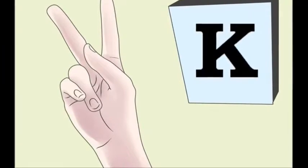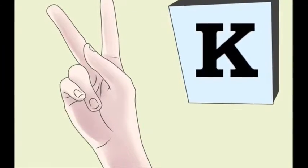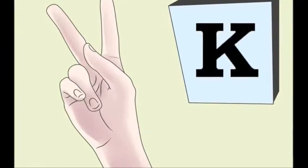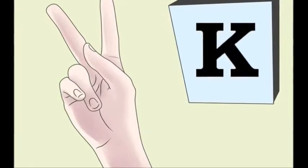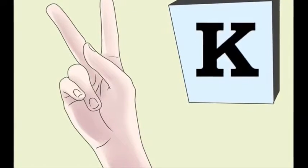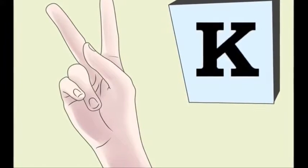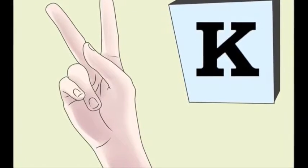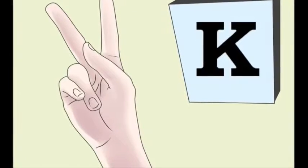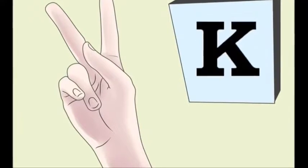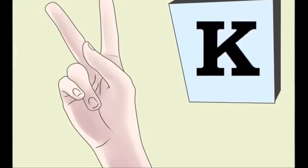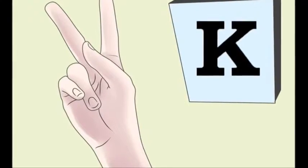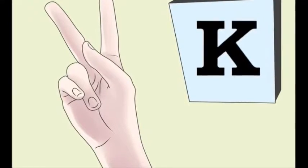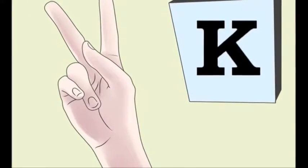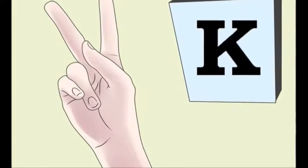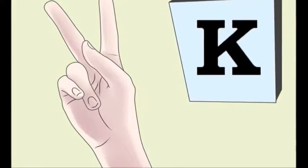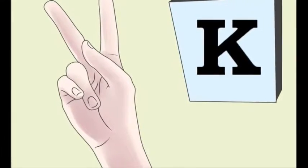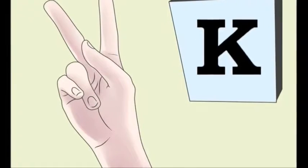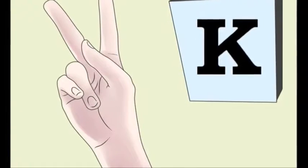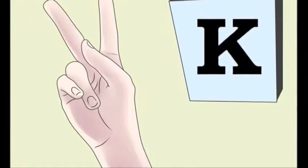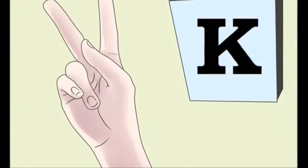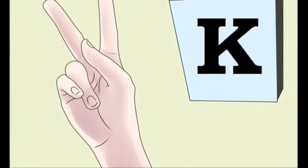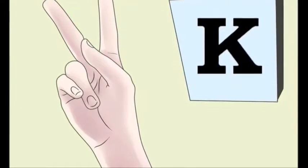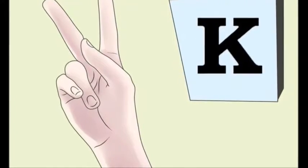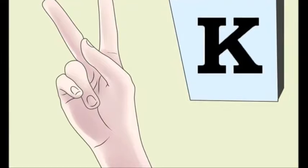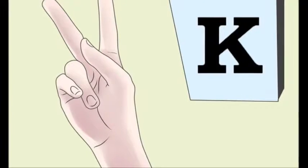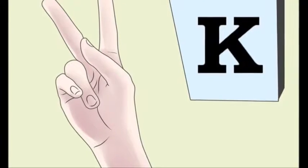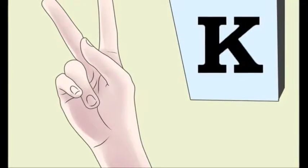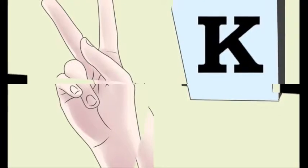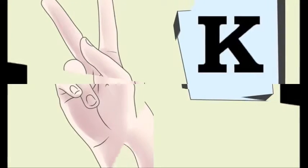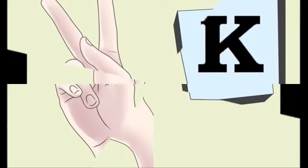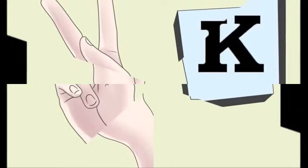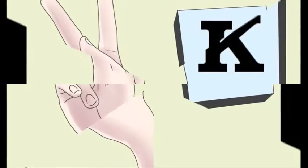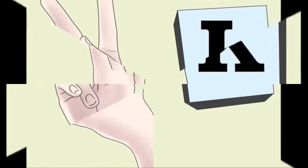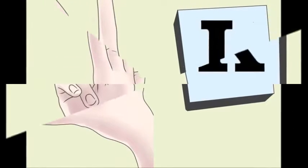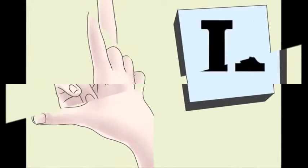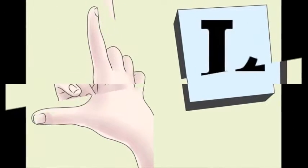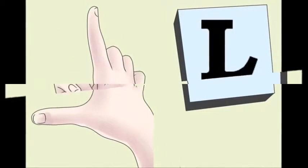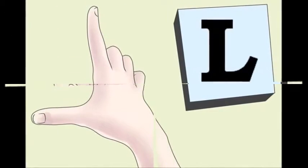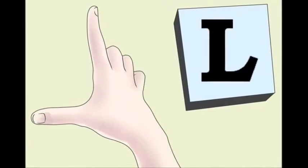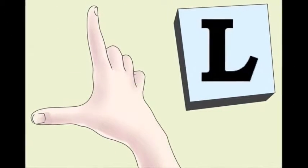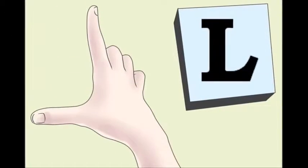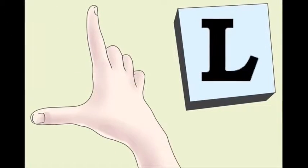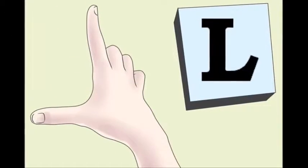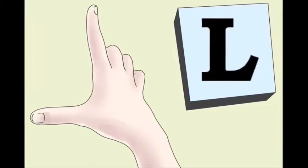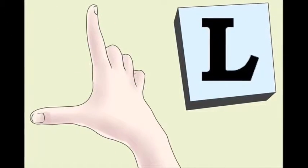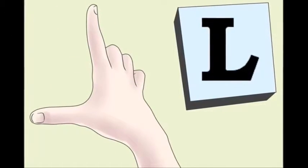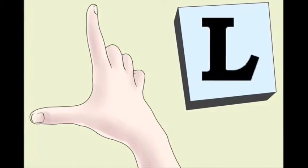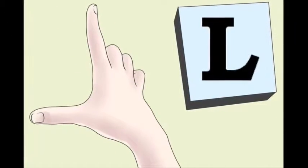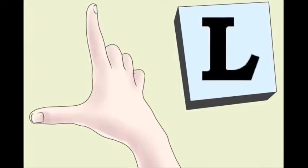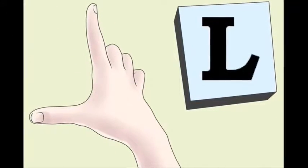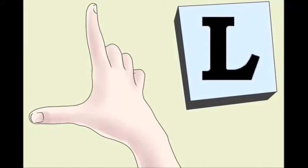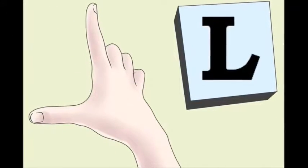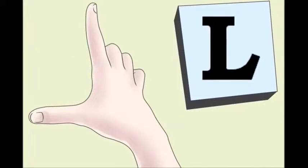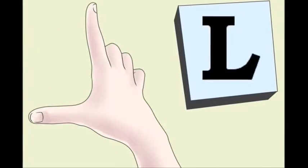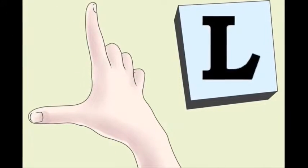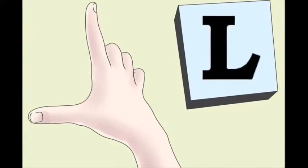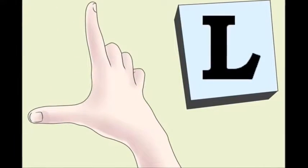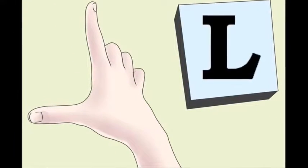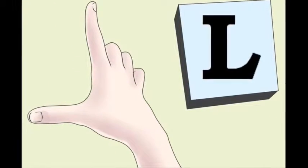pinky straight up. J. Stick out your pinky and twist invariant shape of a J. K.